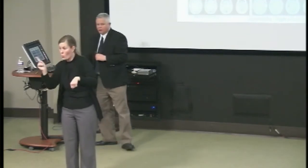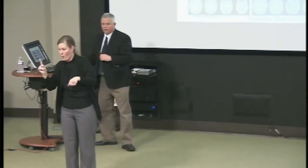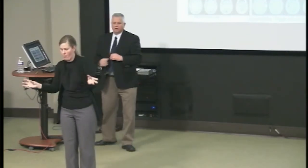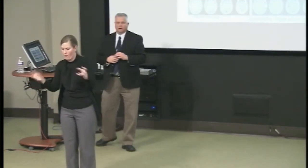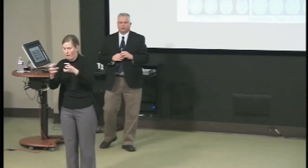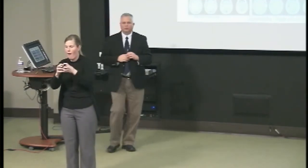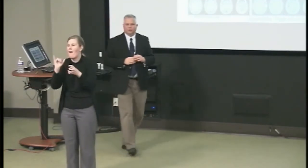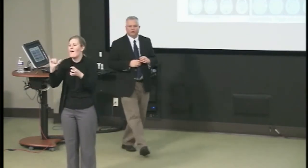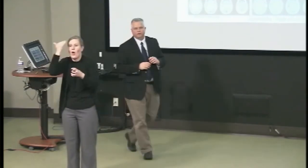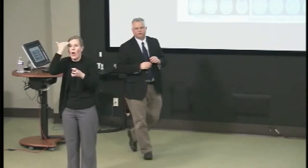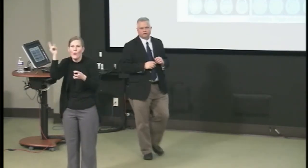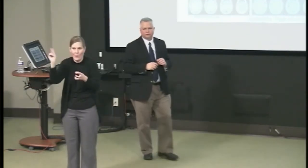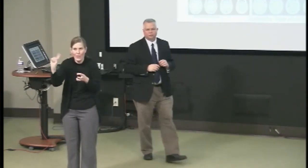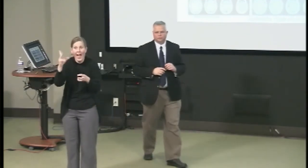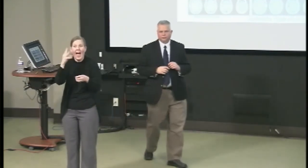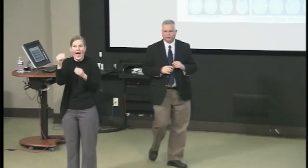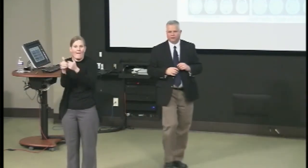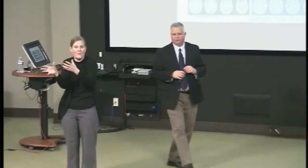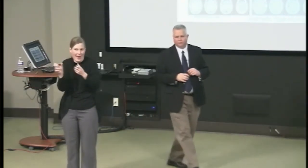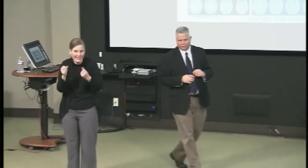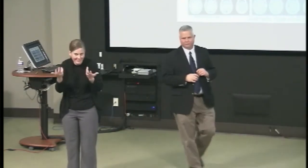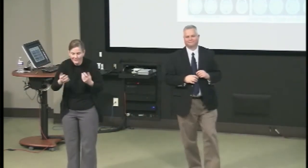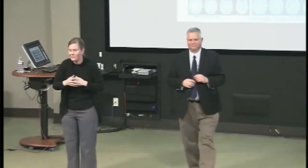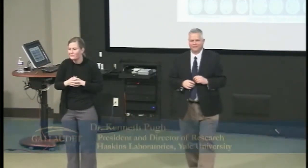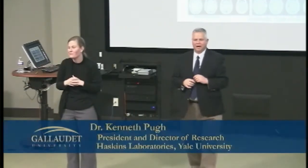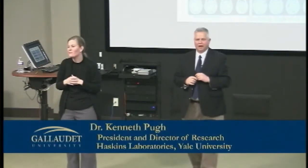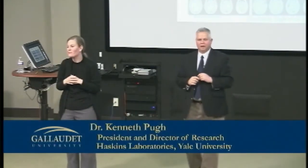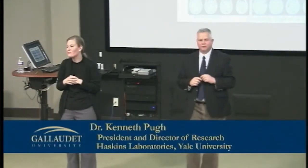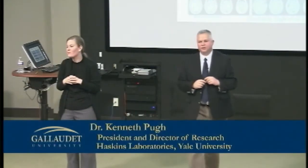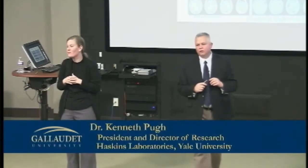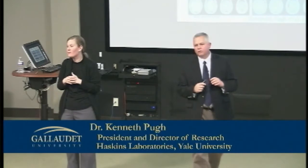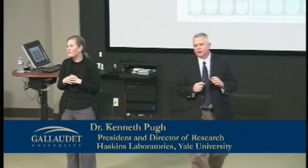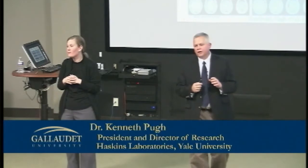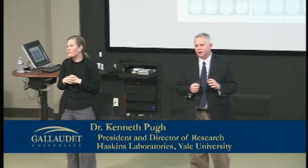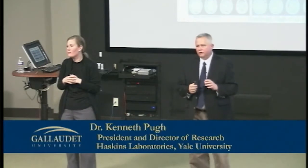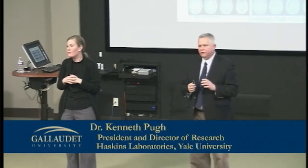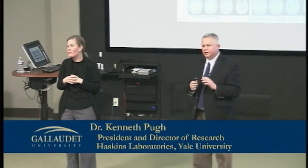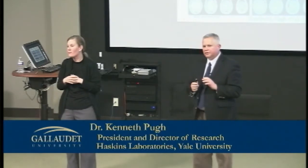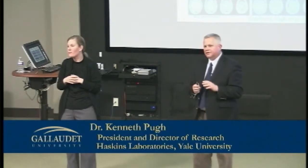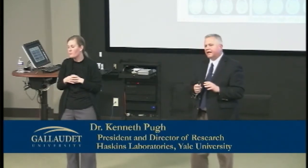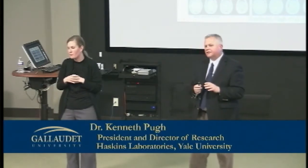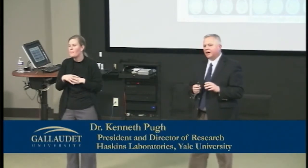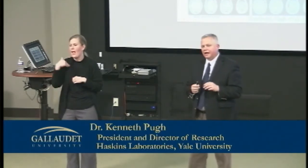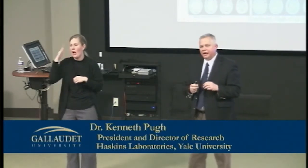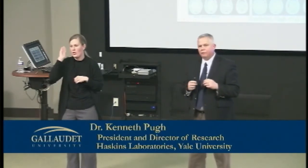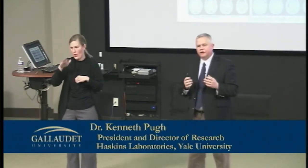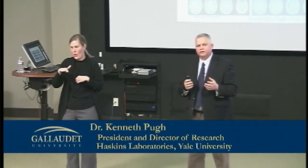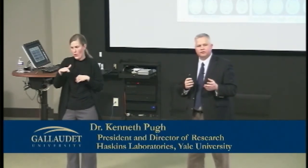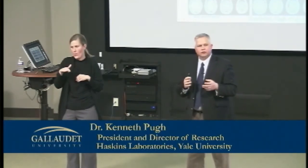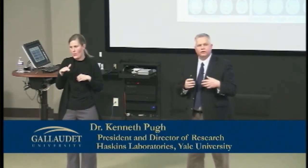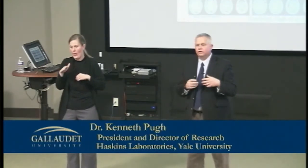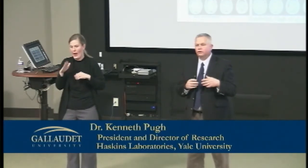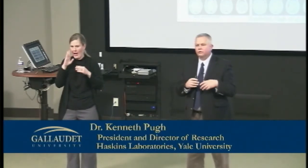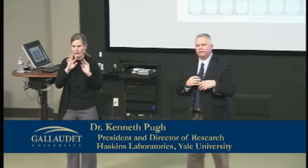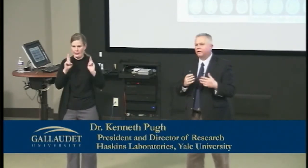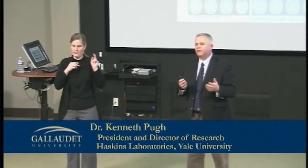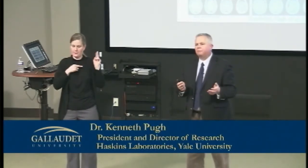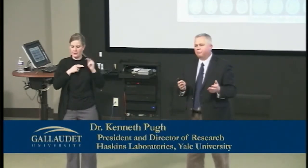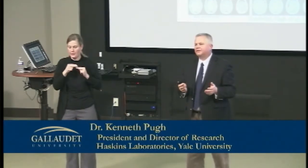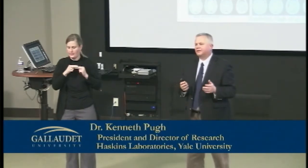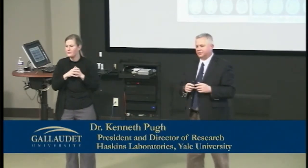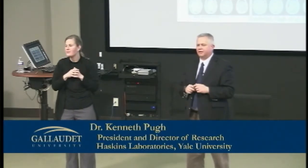1, 2, 3, 4. So In this next slide, I want to show you